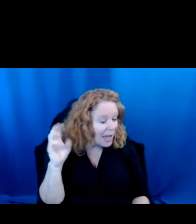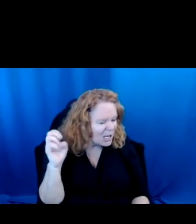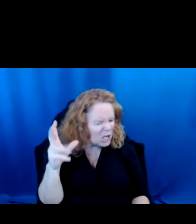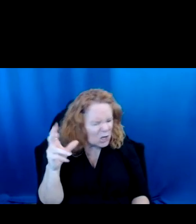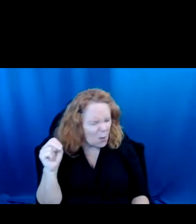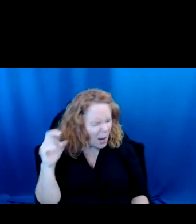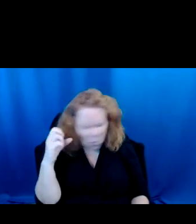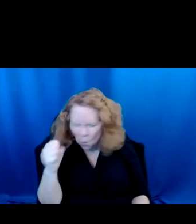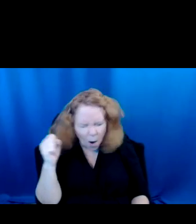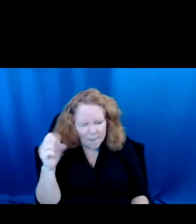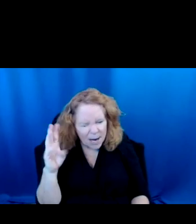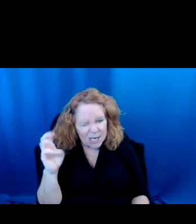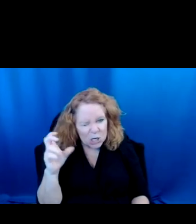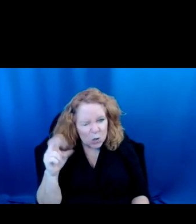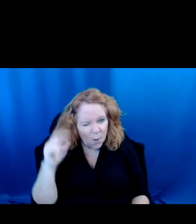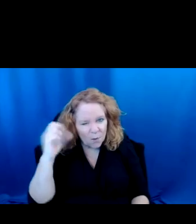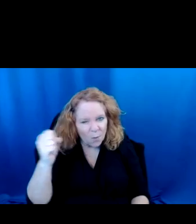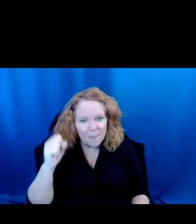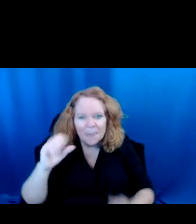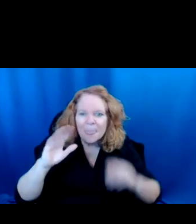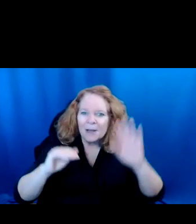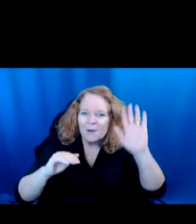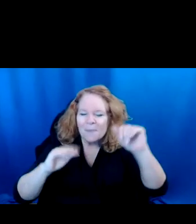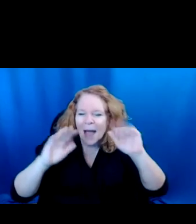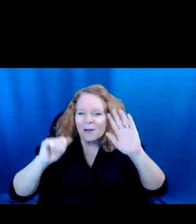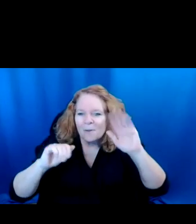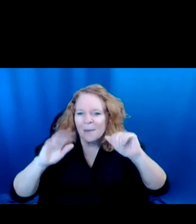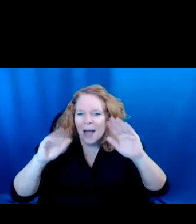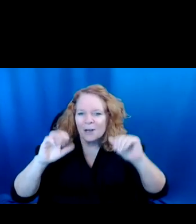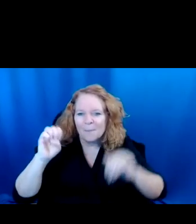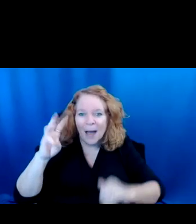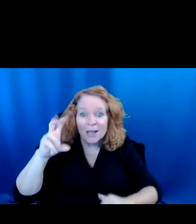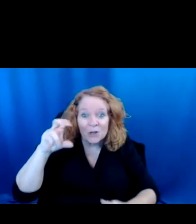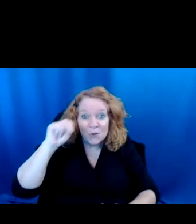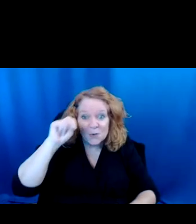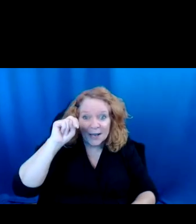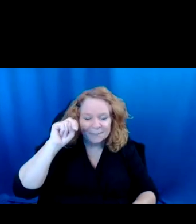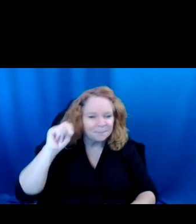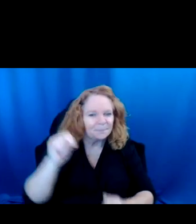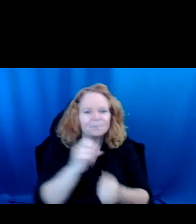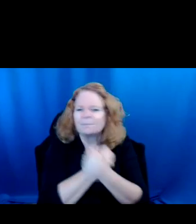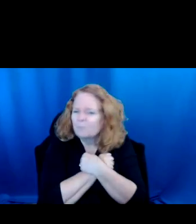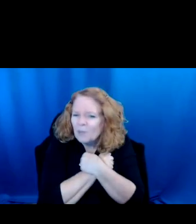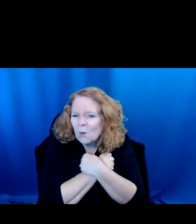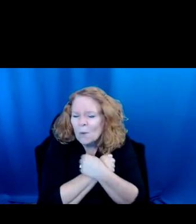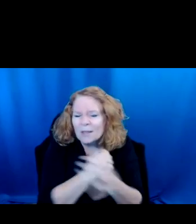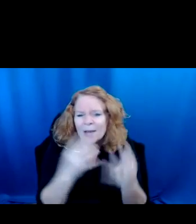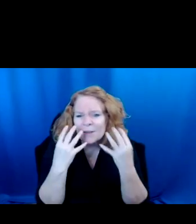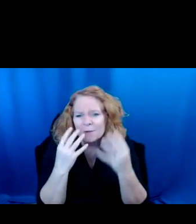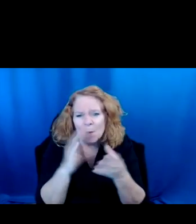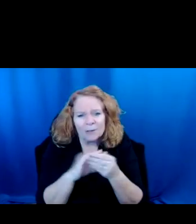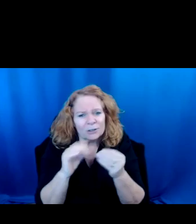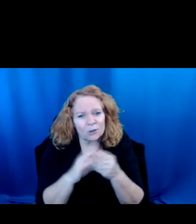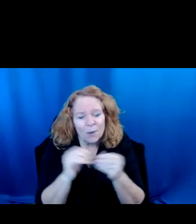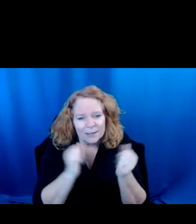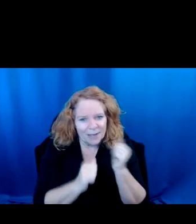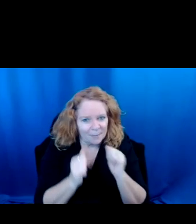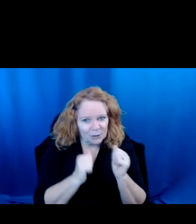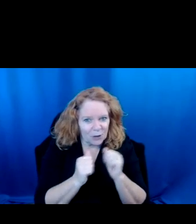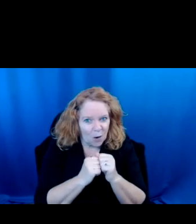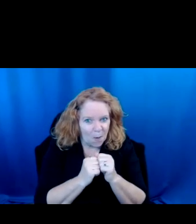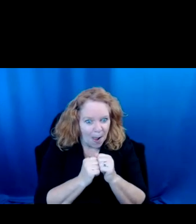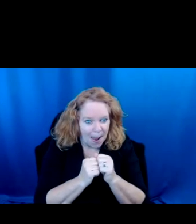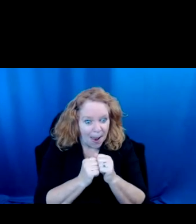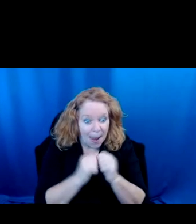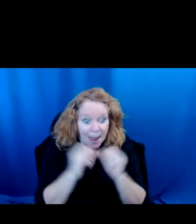Whoop! Ewan, whoop! A goodbye, goodbye, goodbye, Ewan. We've loved having you on our Storytime Show.